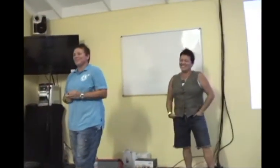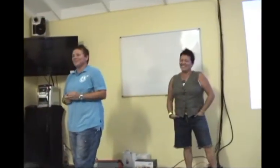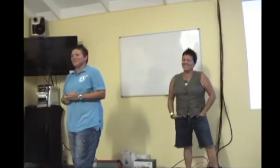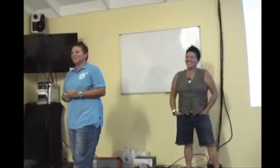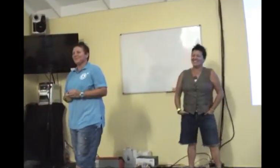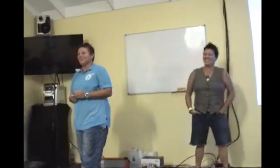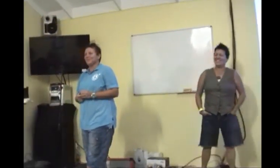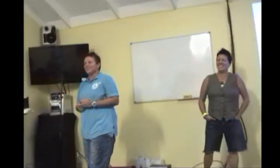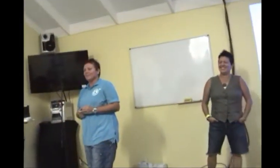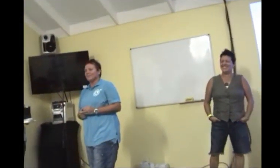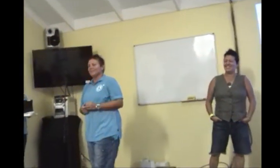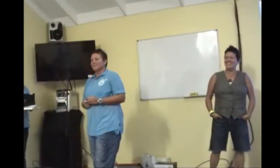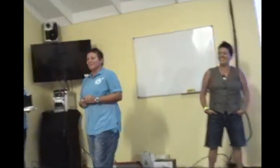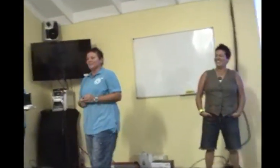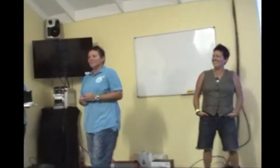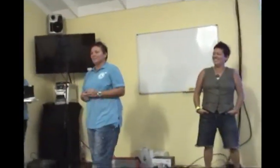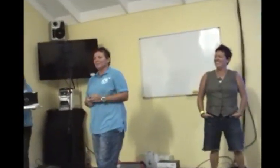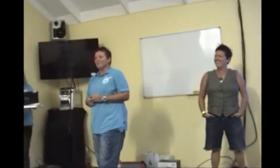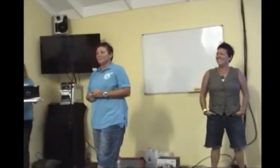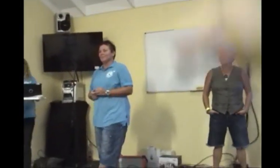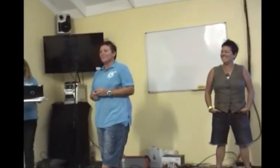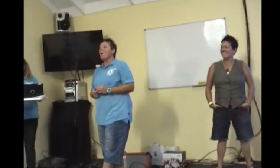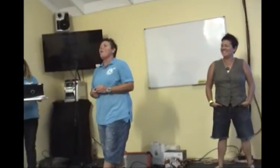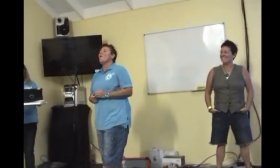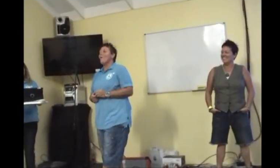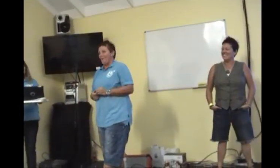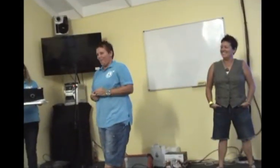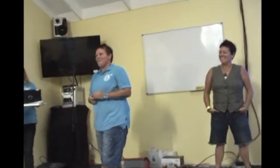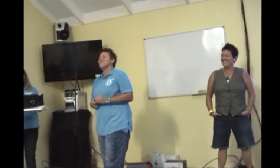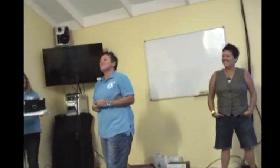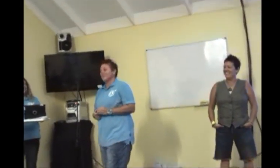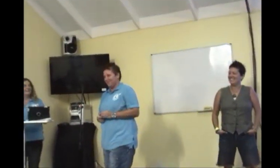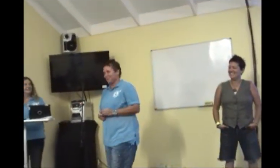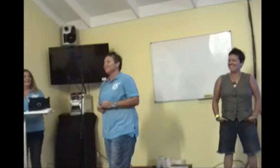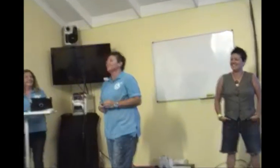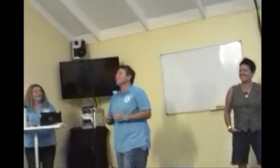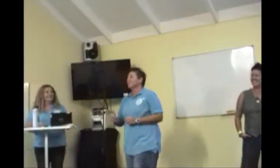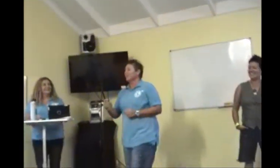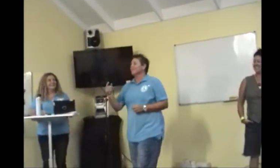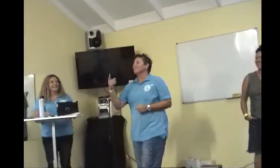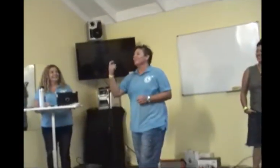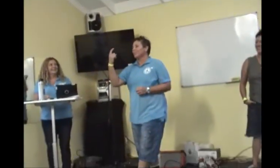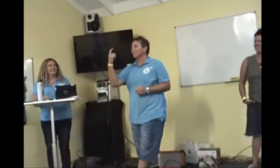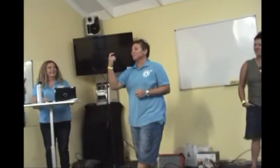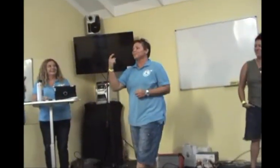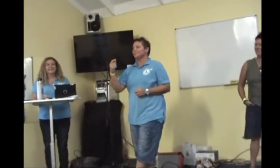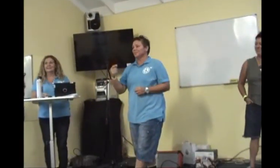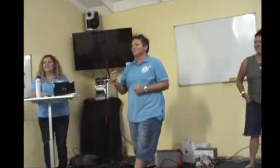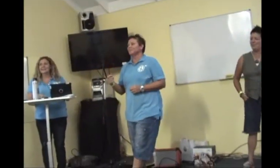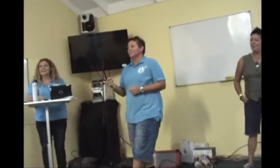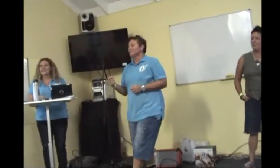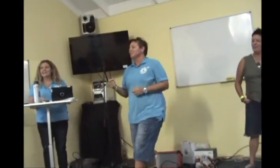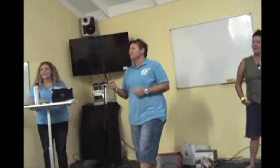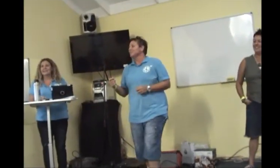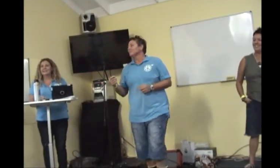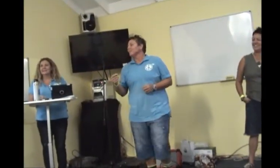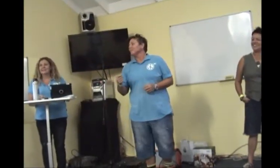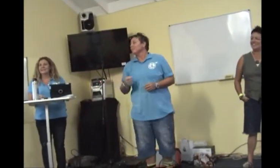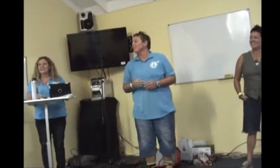I know. Tania? Sorry. Yeah, as a child, she used to go